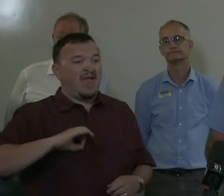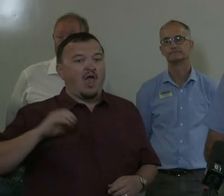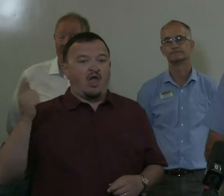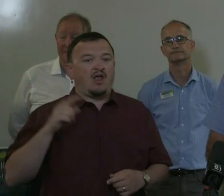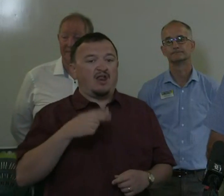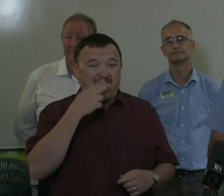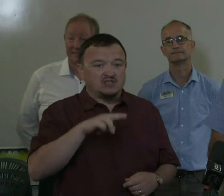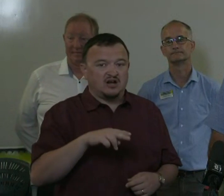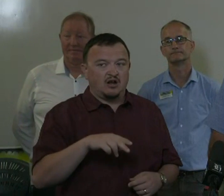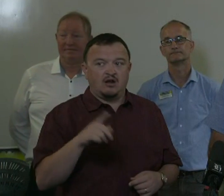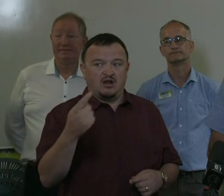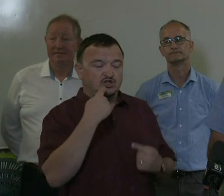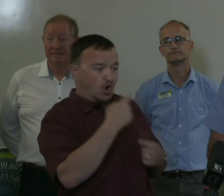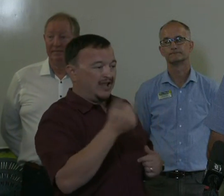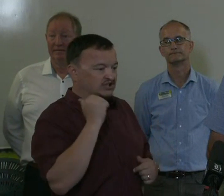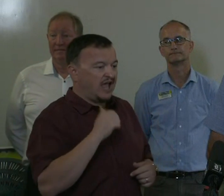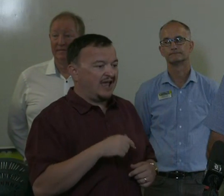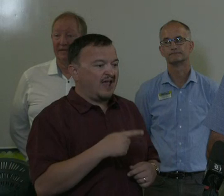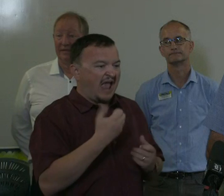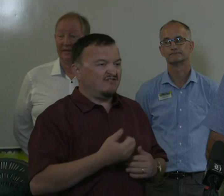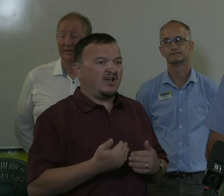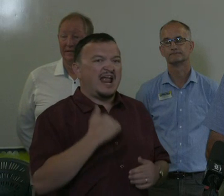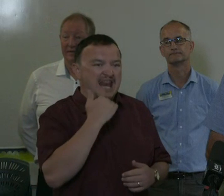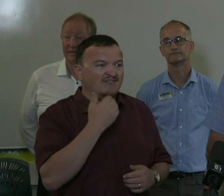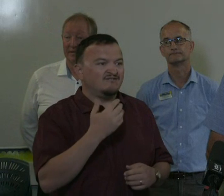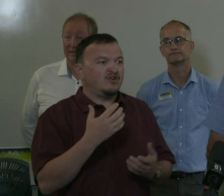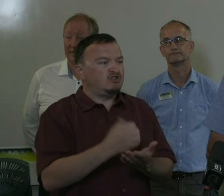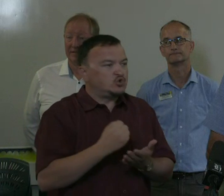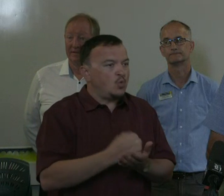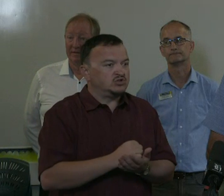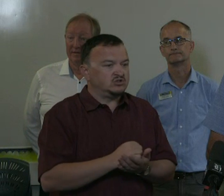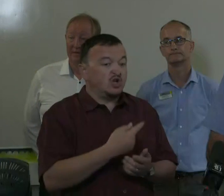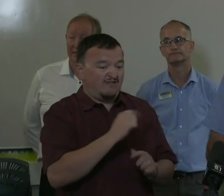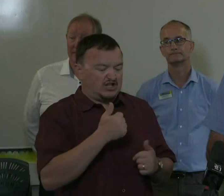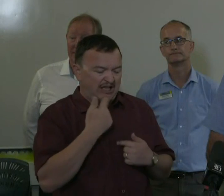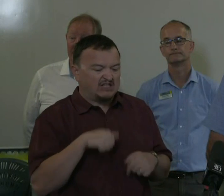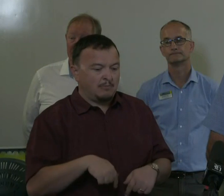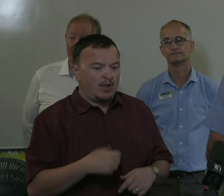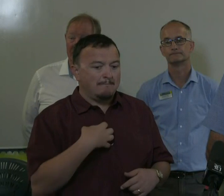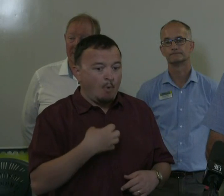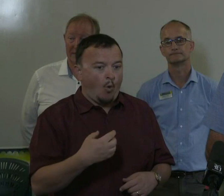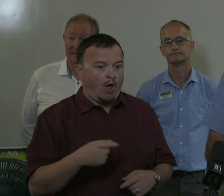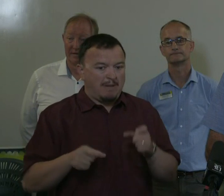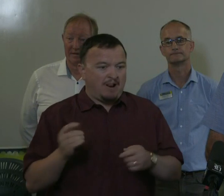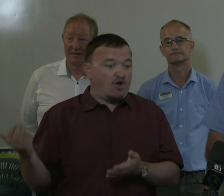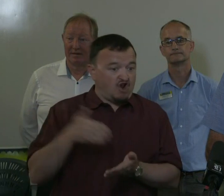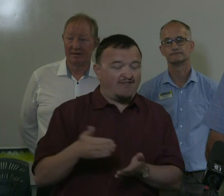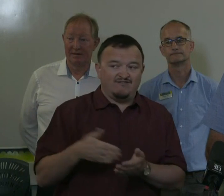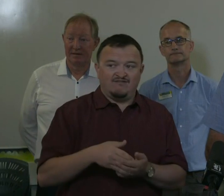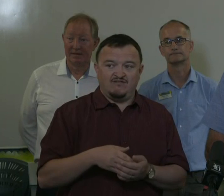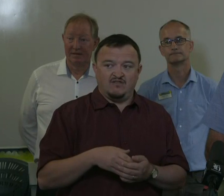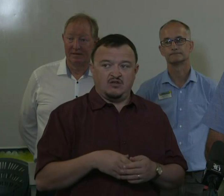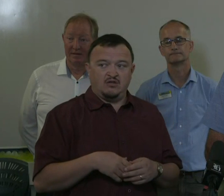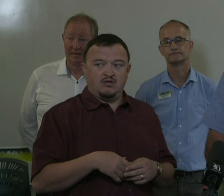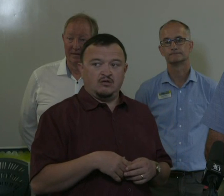was well resourced. There were enough people. We hear that there are more personnel have arrived. Is it adequately resourced now the